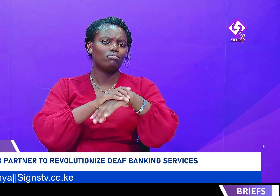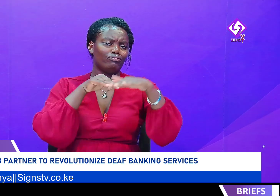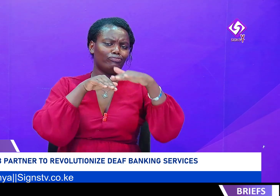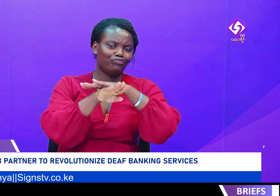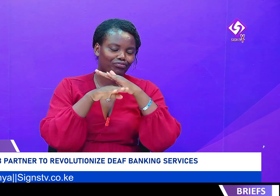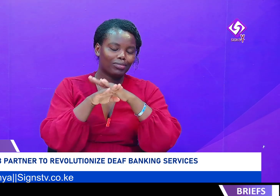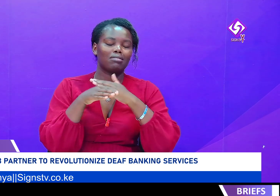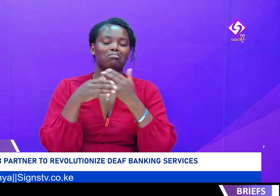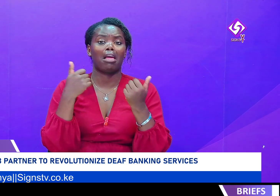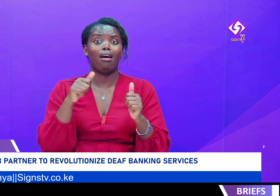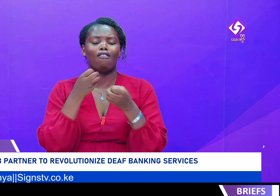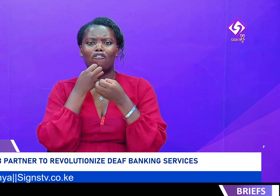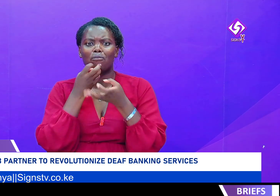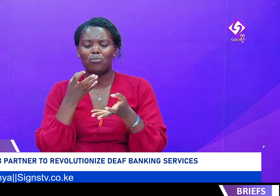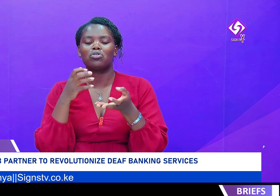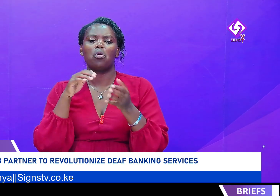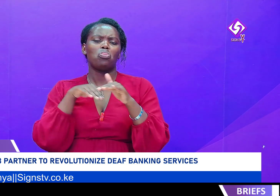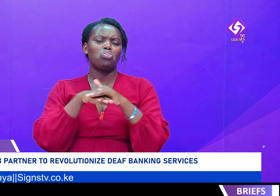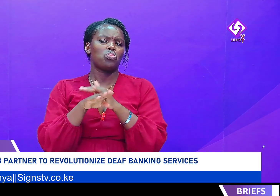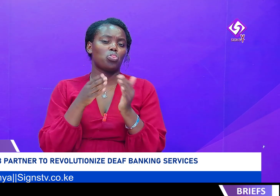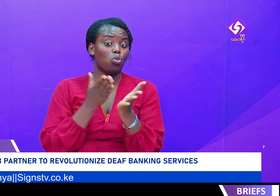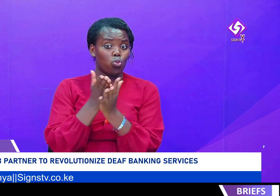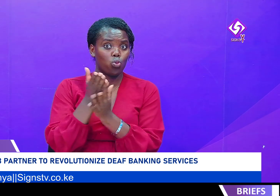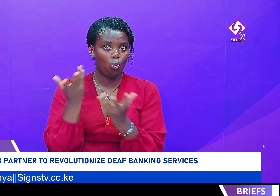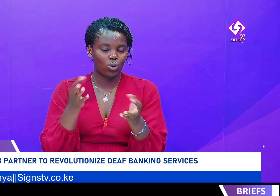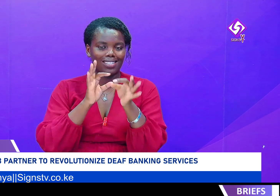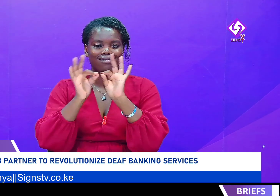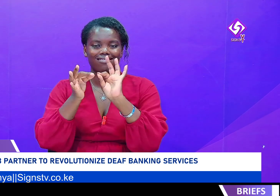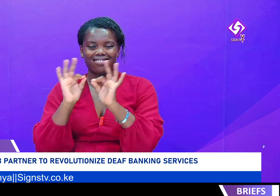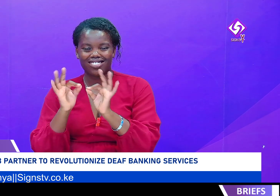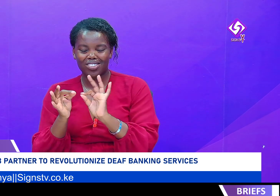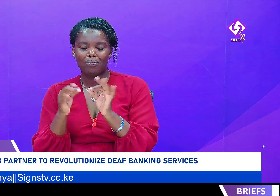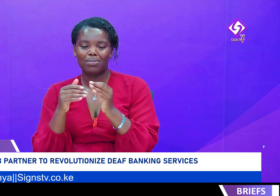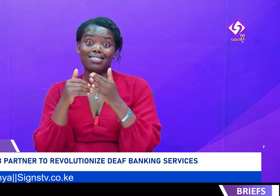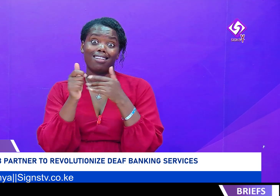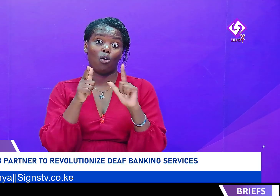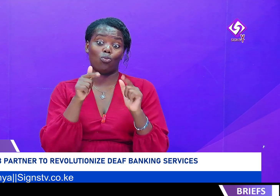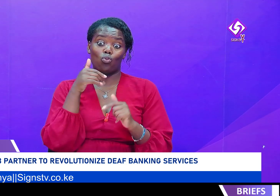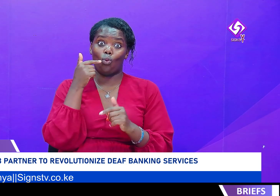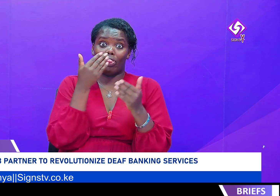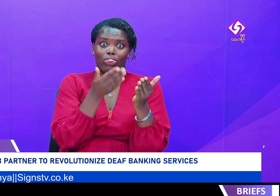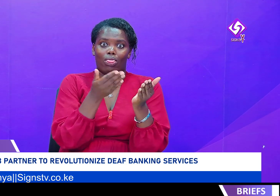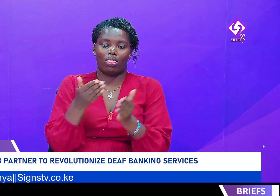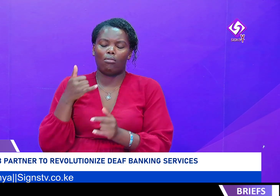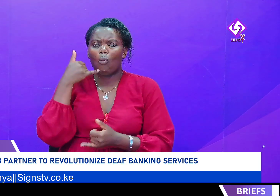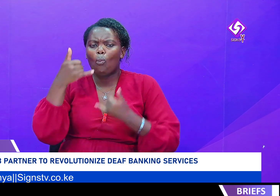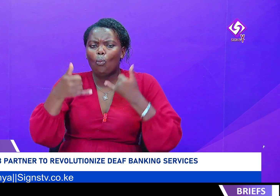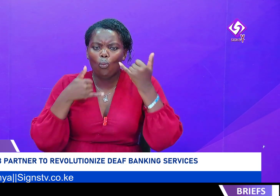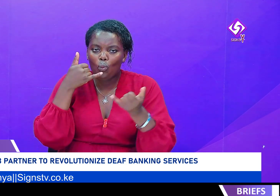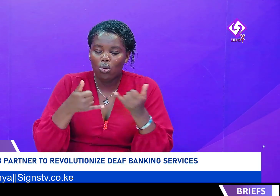that you will get accessibility and also access to information through the interpreter services on board who are there at the sign